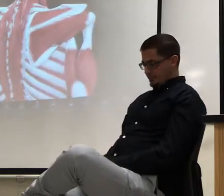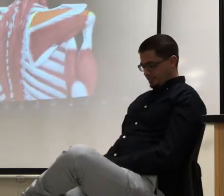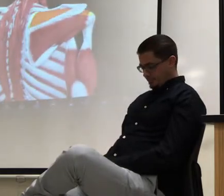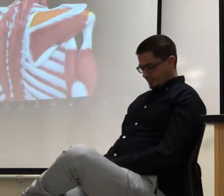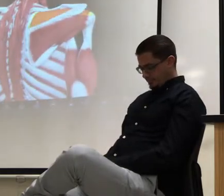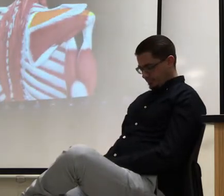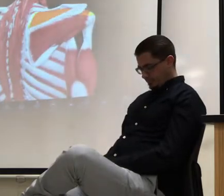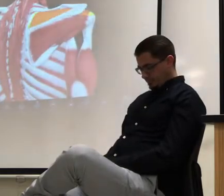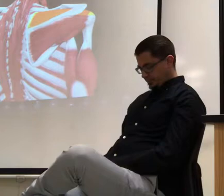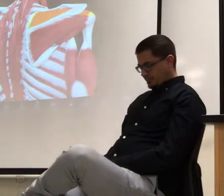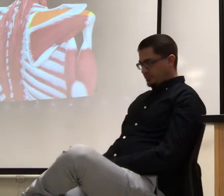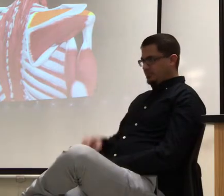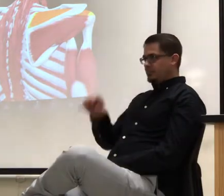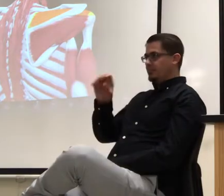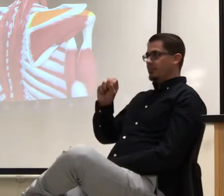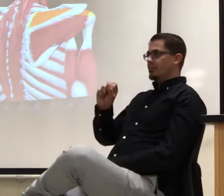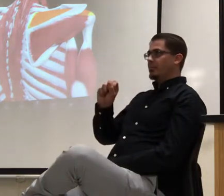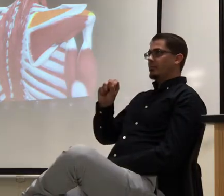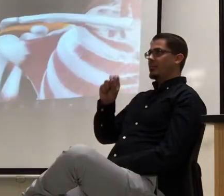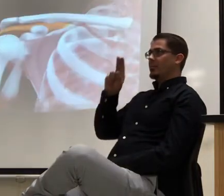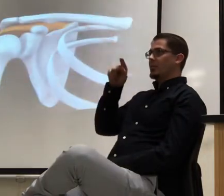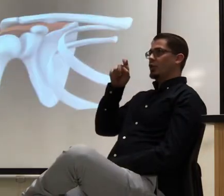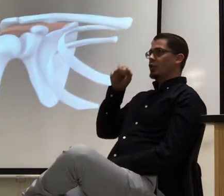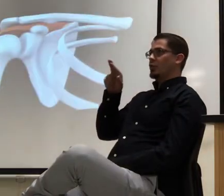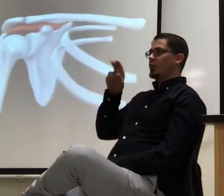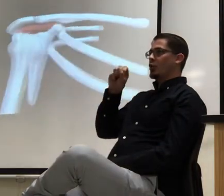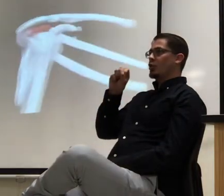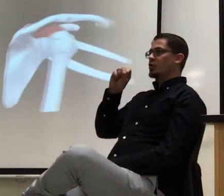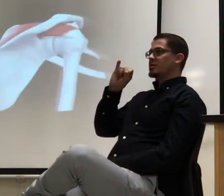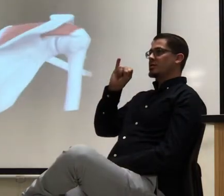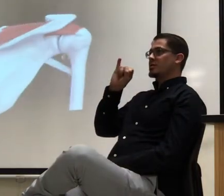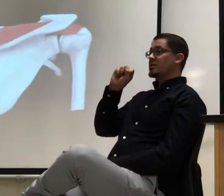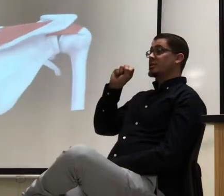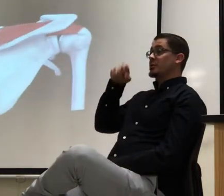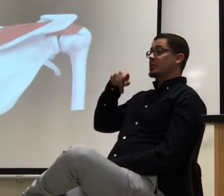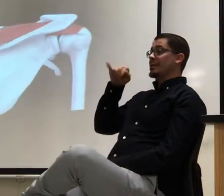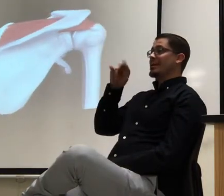here's supraspinatus. Let me just isolate it.